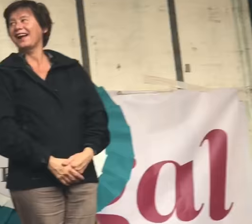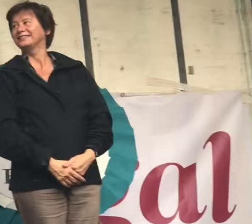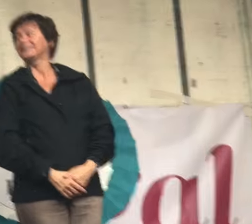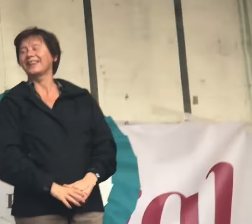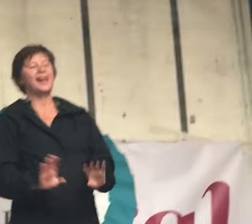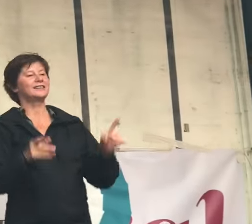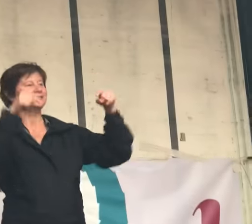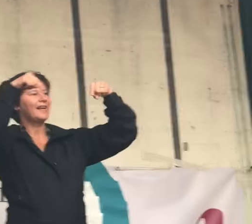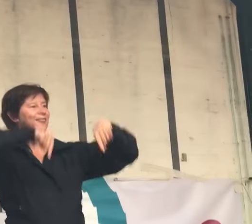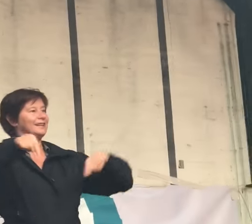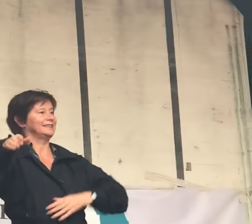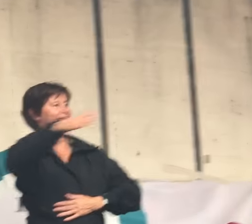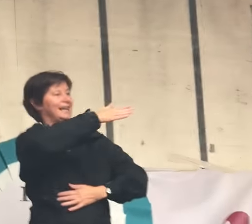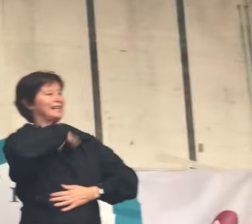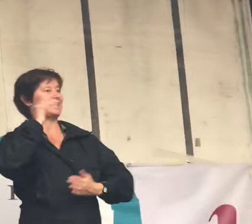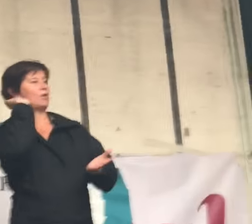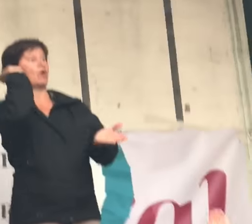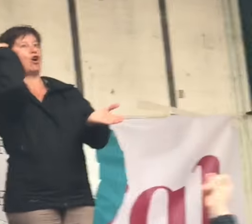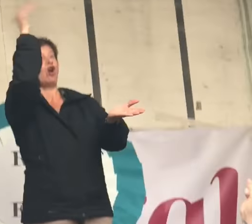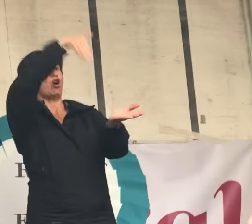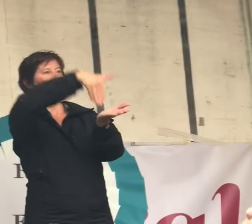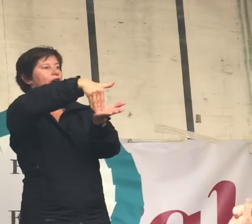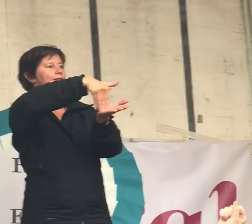This is our rising.